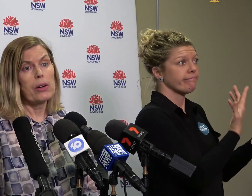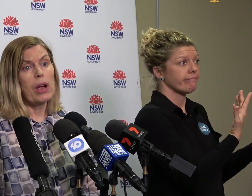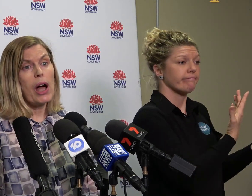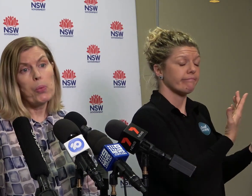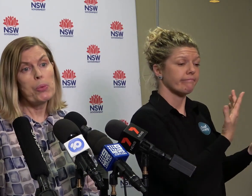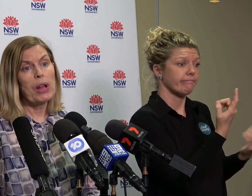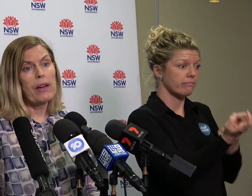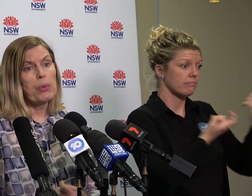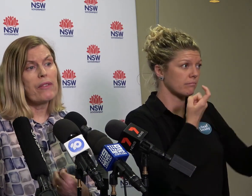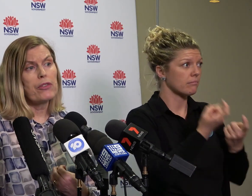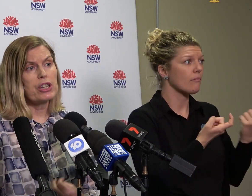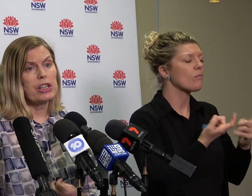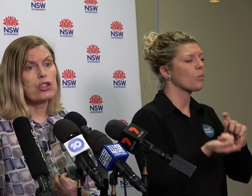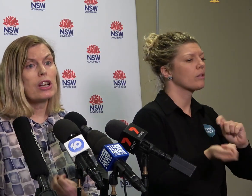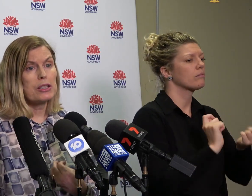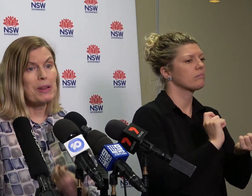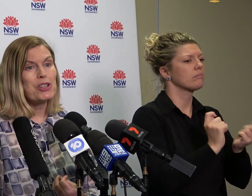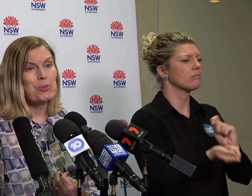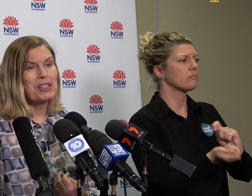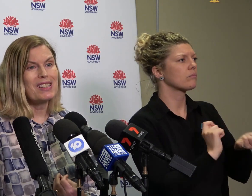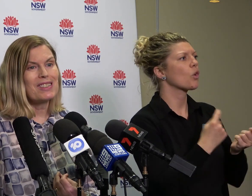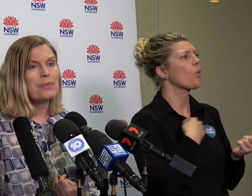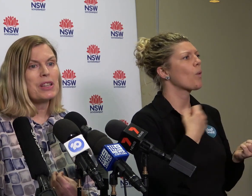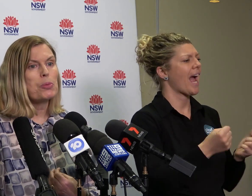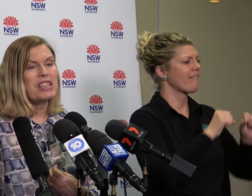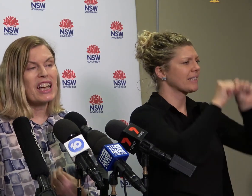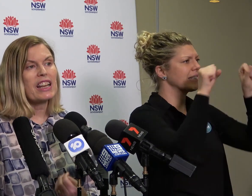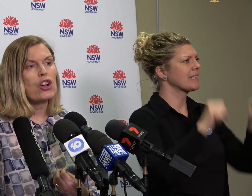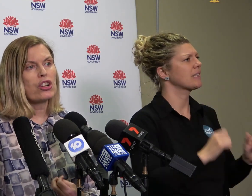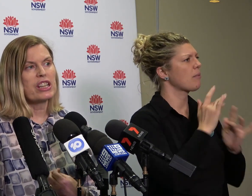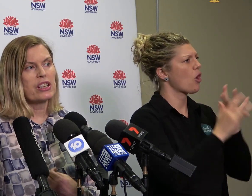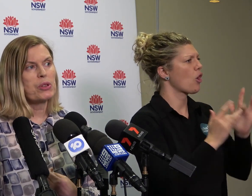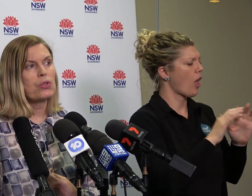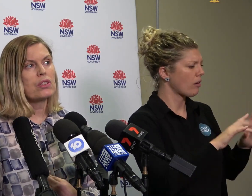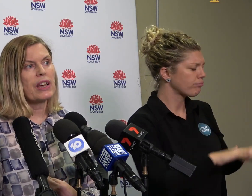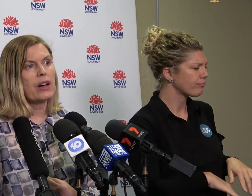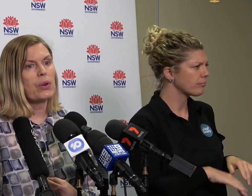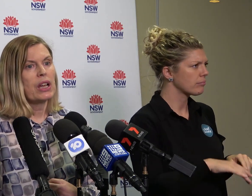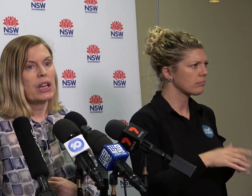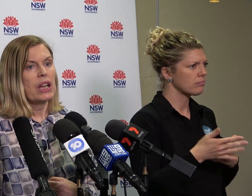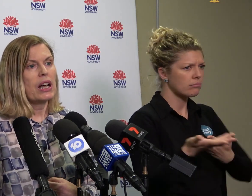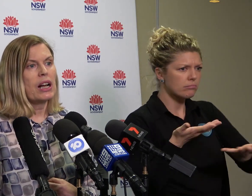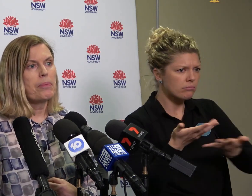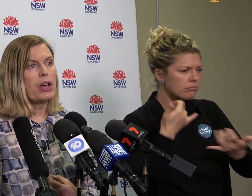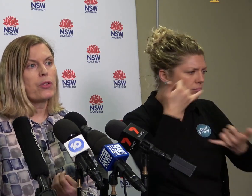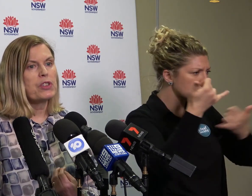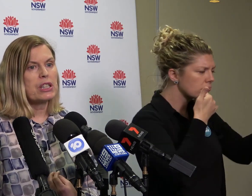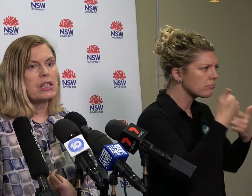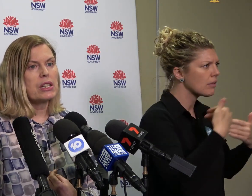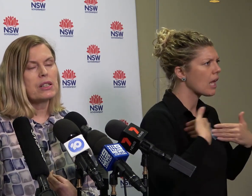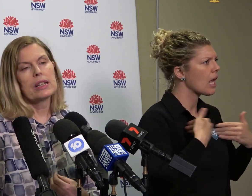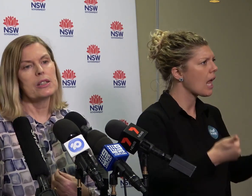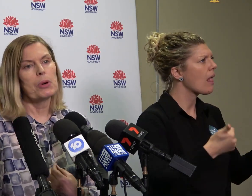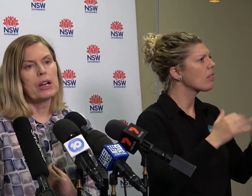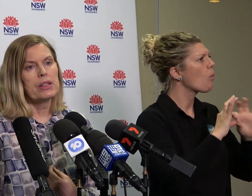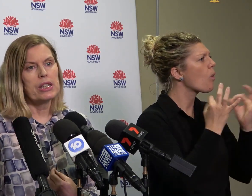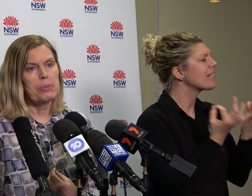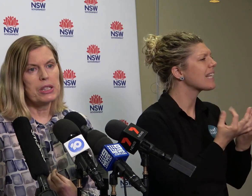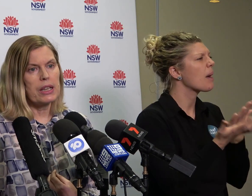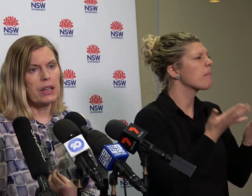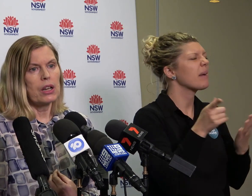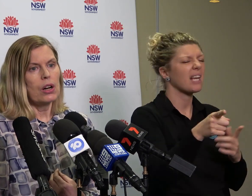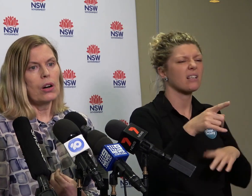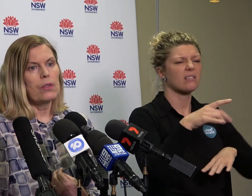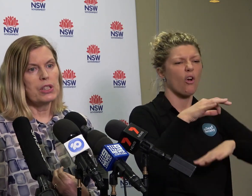adjusted. So we have a very centralised management system. There will be daily contact with all of our health facilities led by